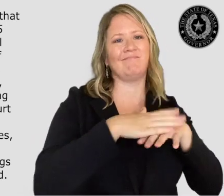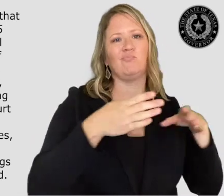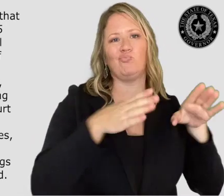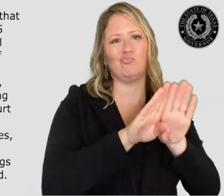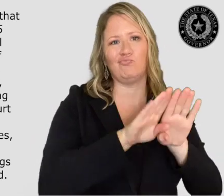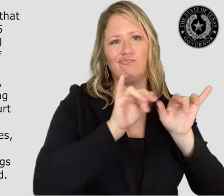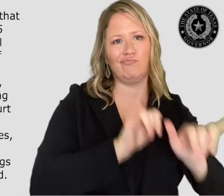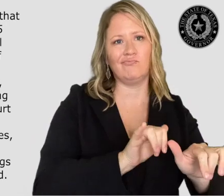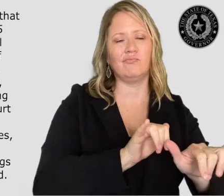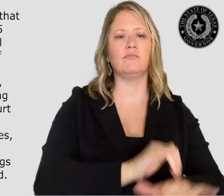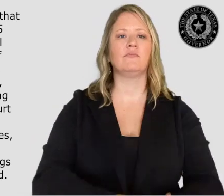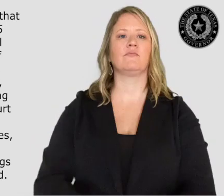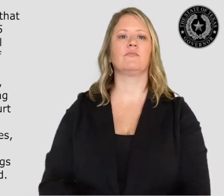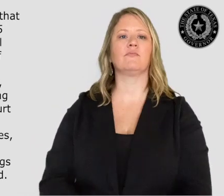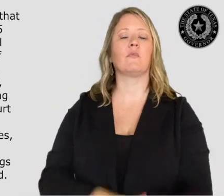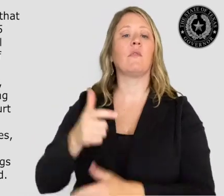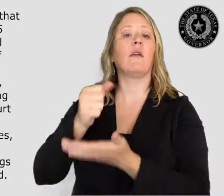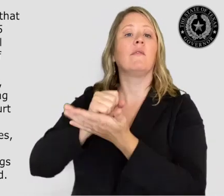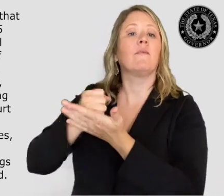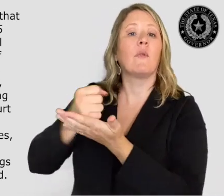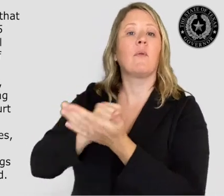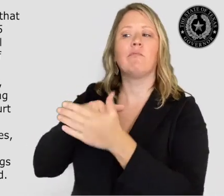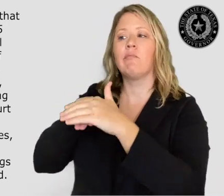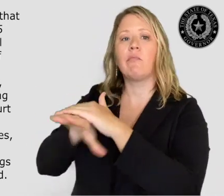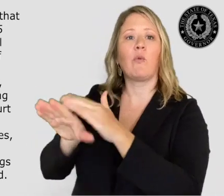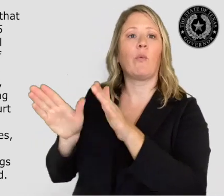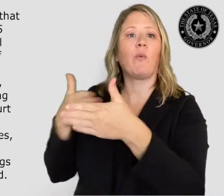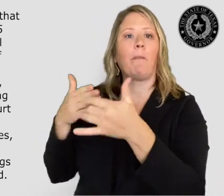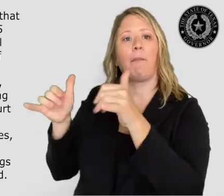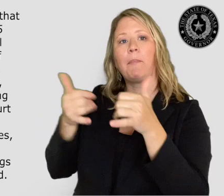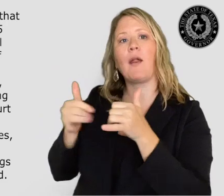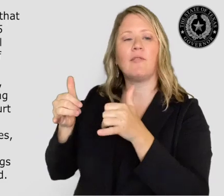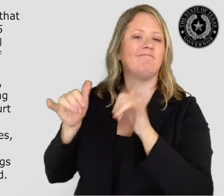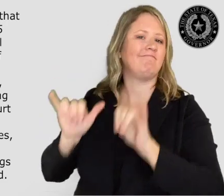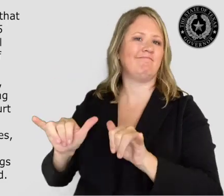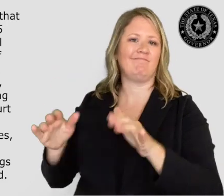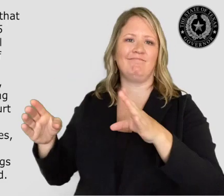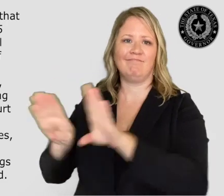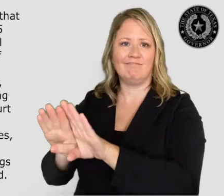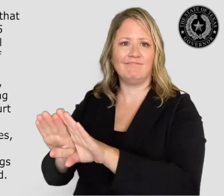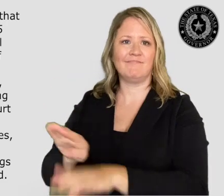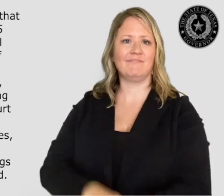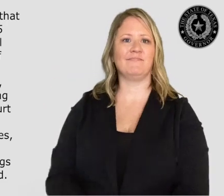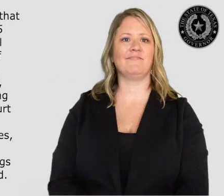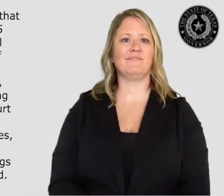and interactive displays and settings must remain closed.